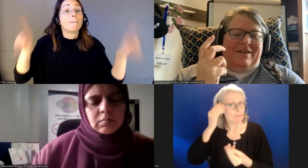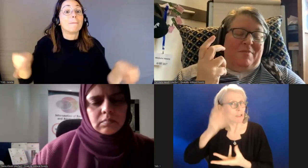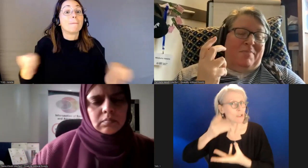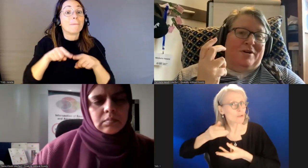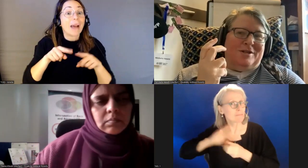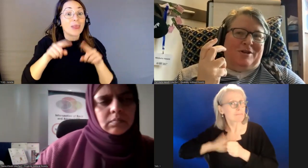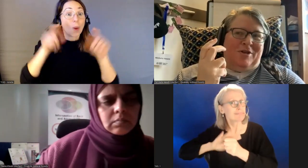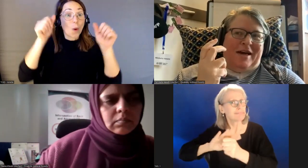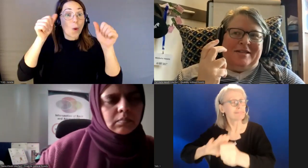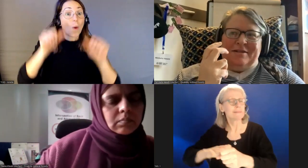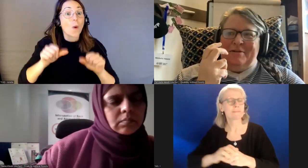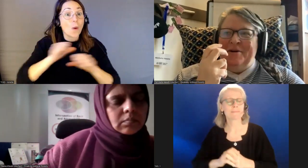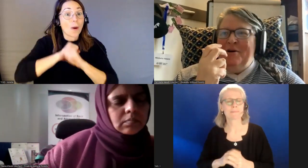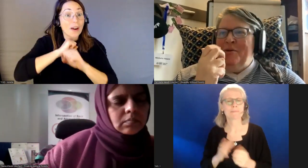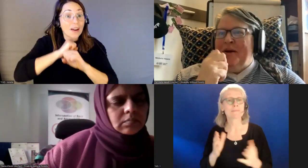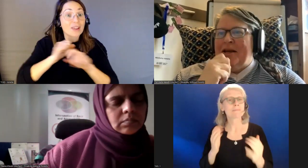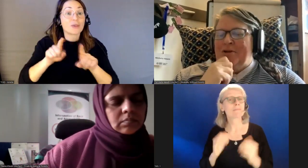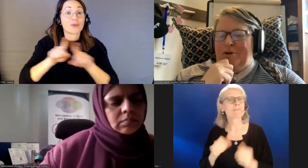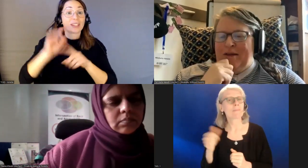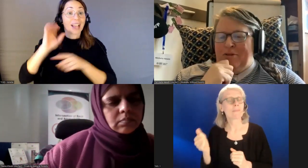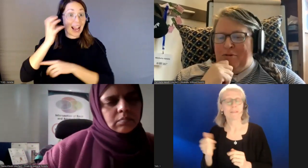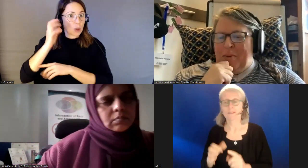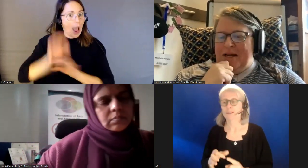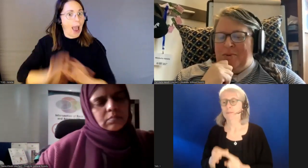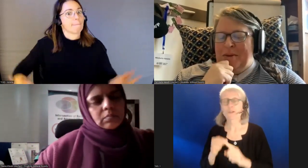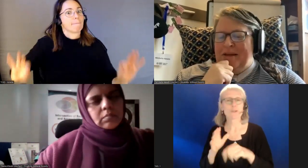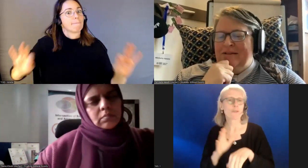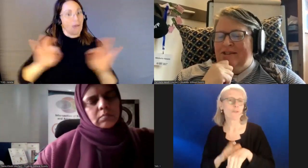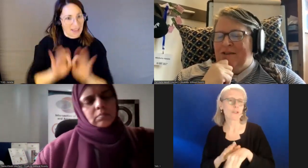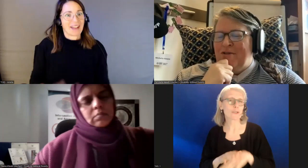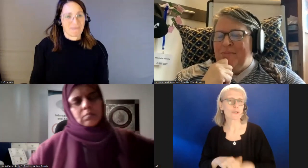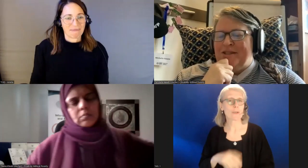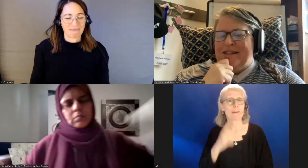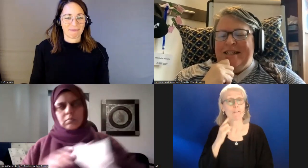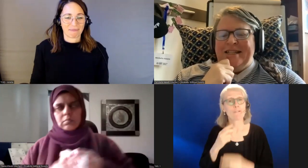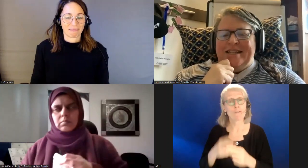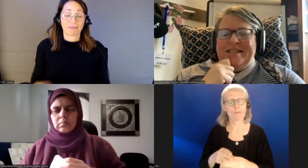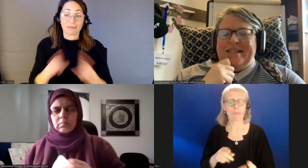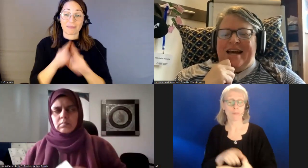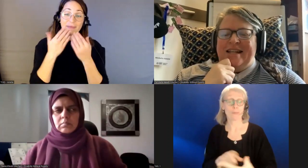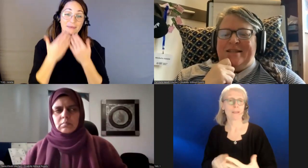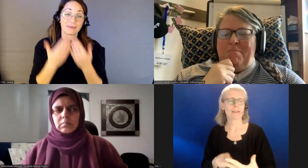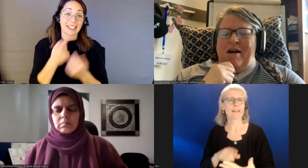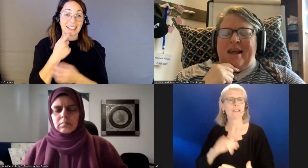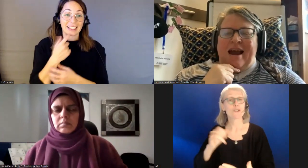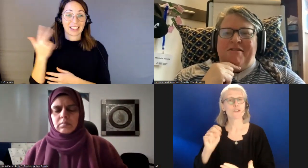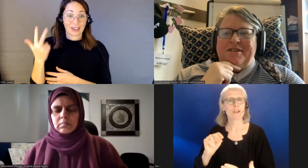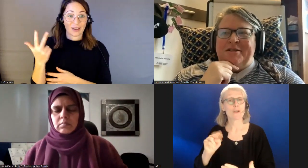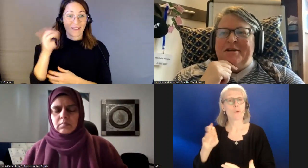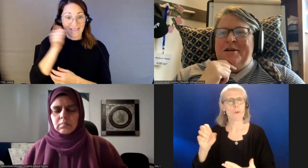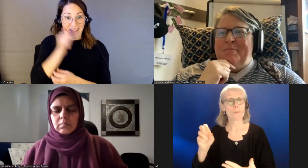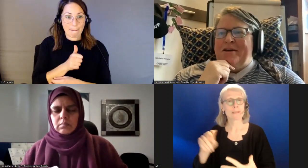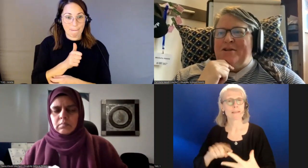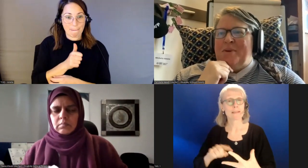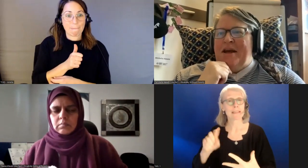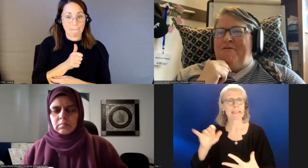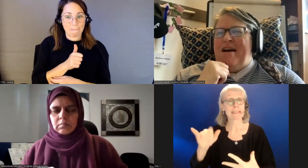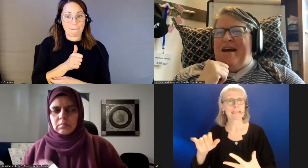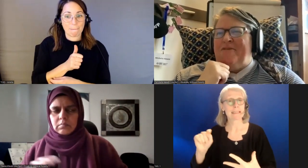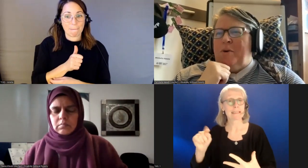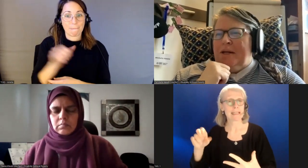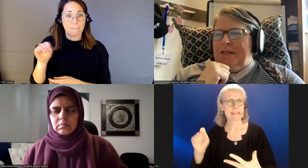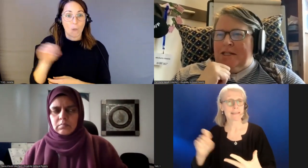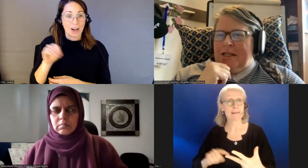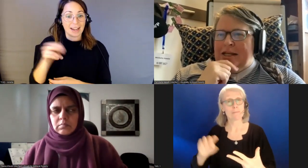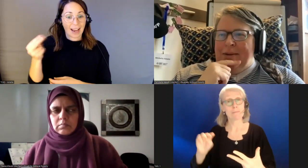advisors, and I give my personal thanks to what I call my three wise women: Jen Robson, Lindsay Tedds, and Molly Harrington. Because whenever